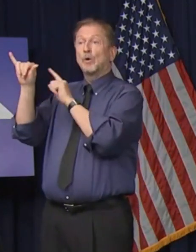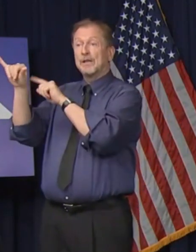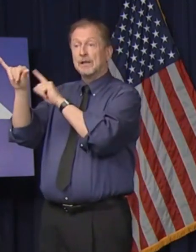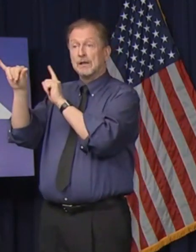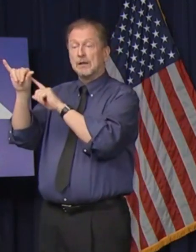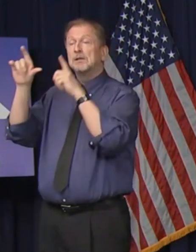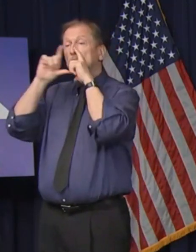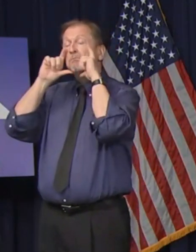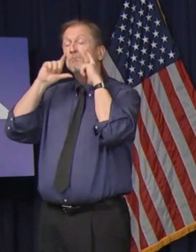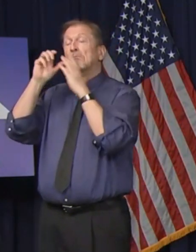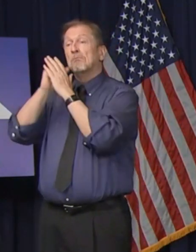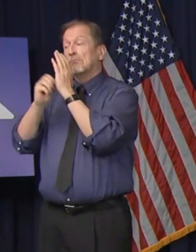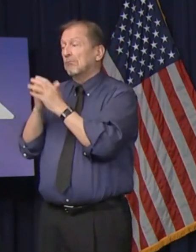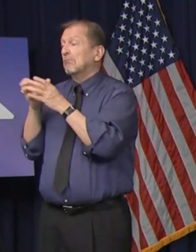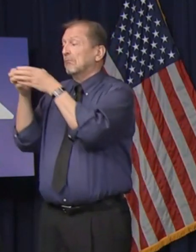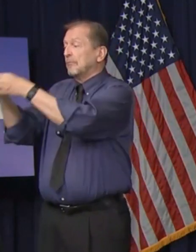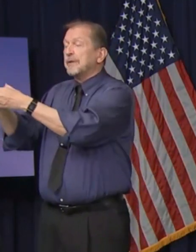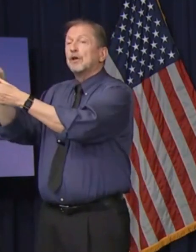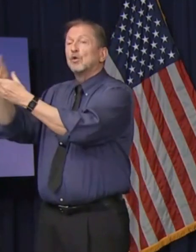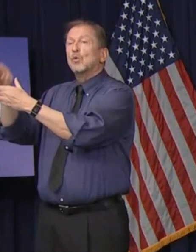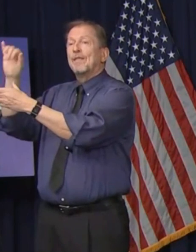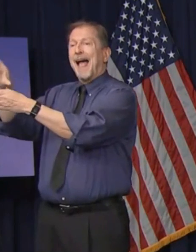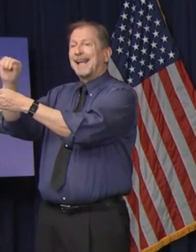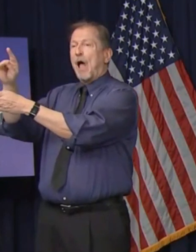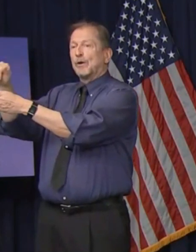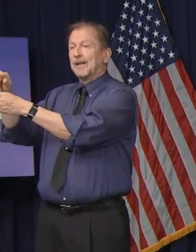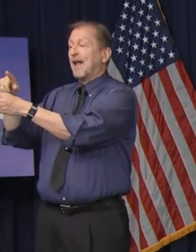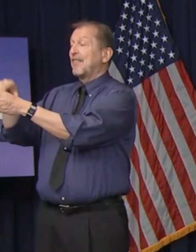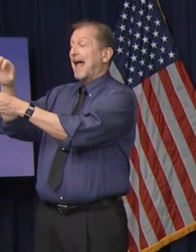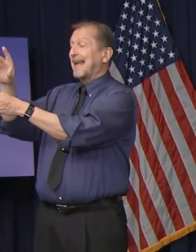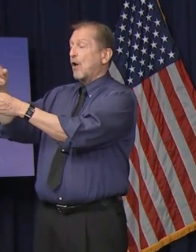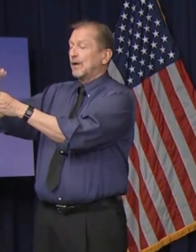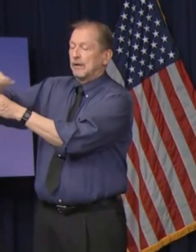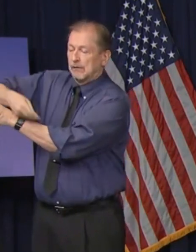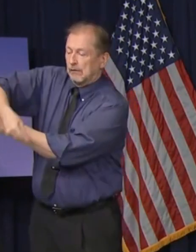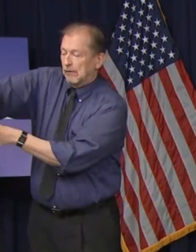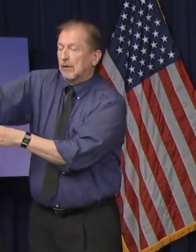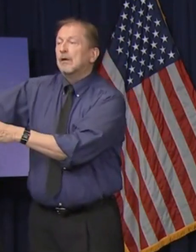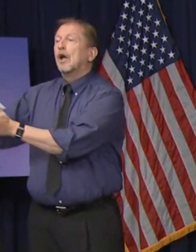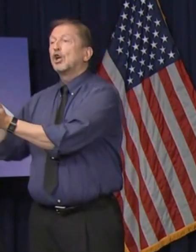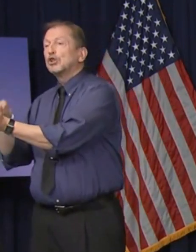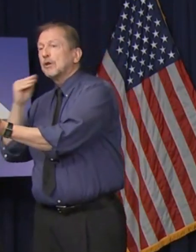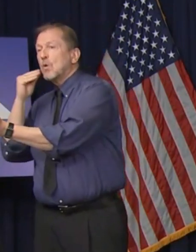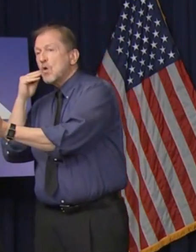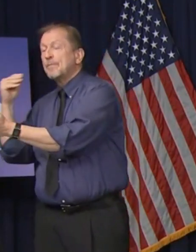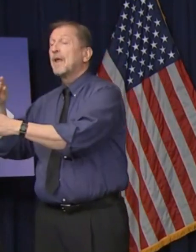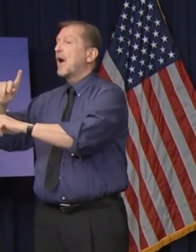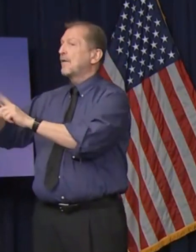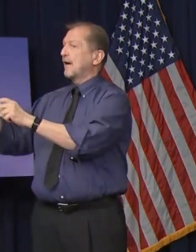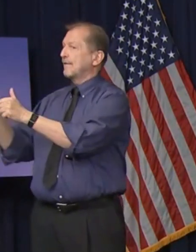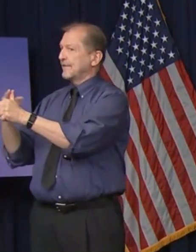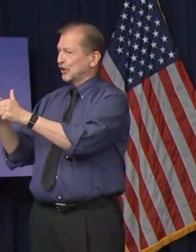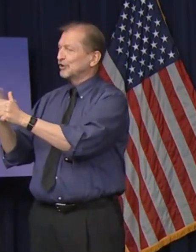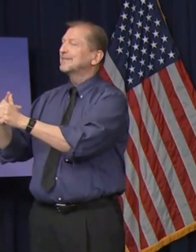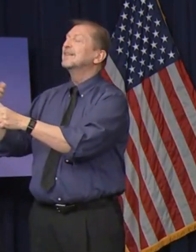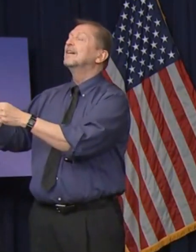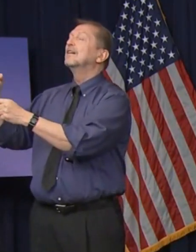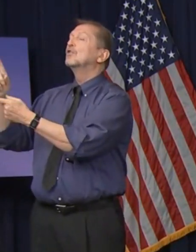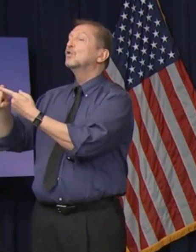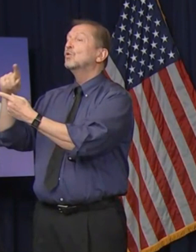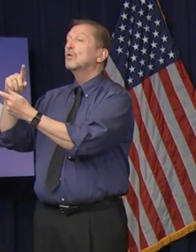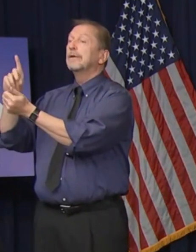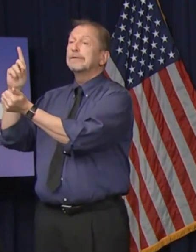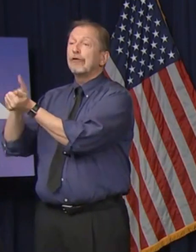to all across the county. It will be to first responders and healthcare workers first, as well as